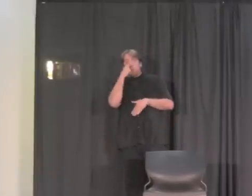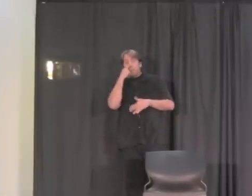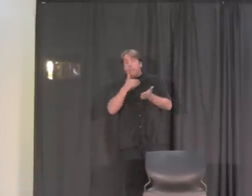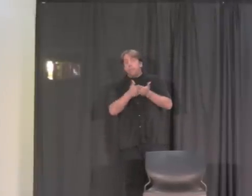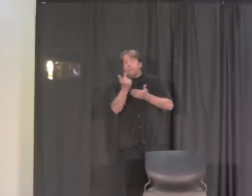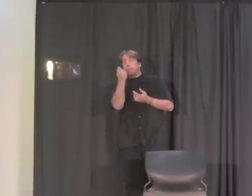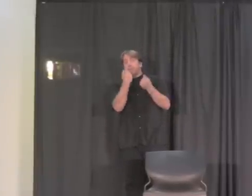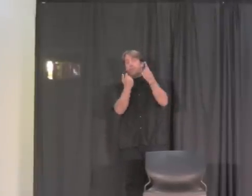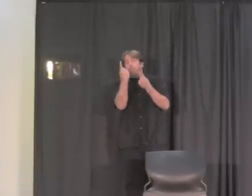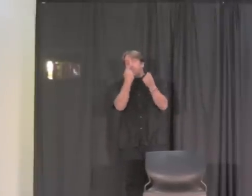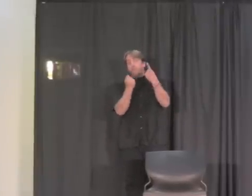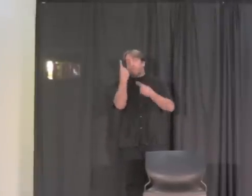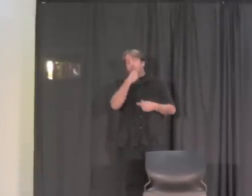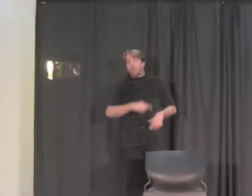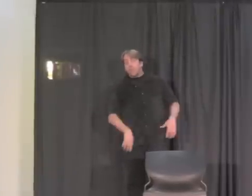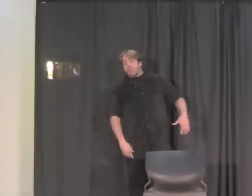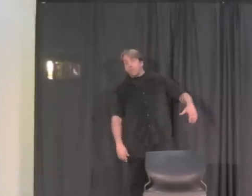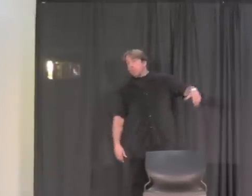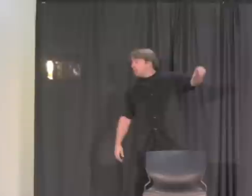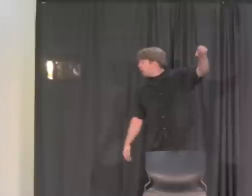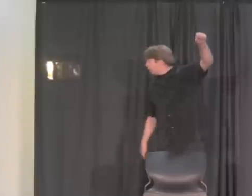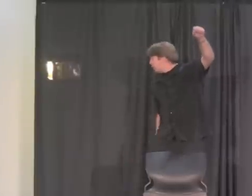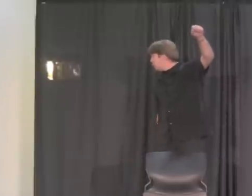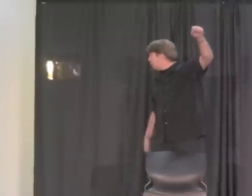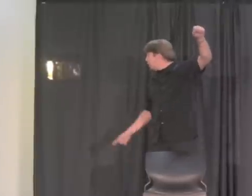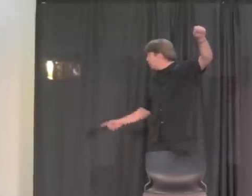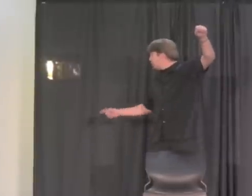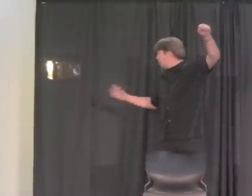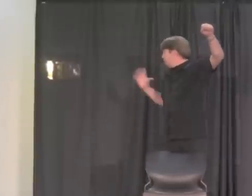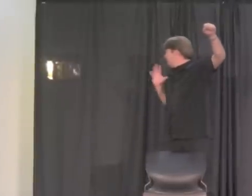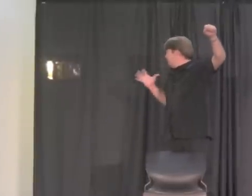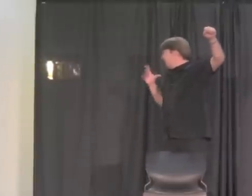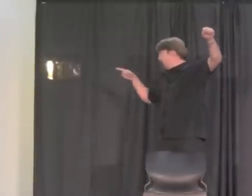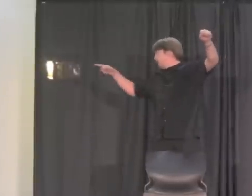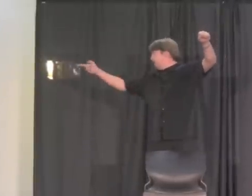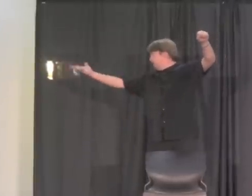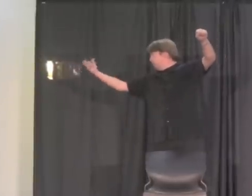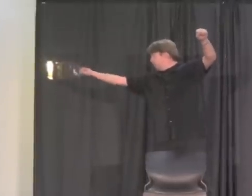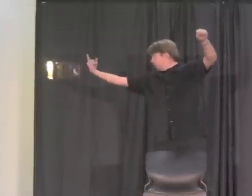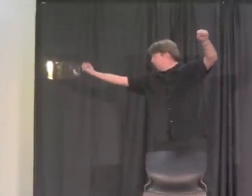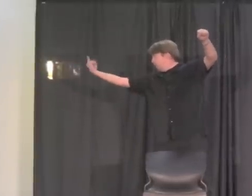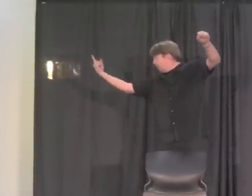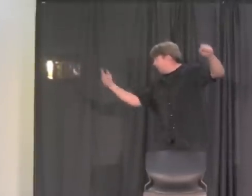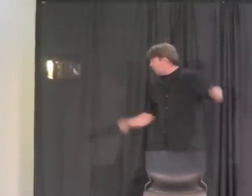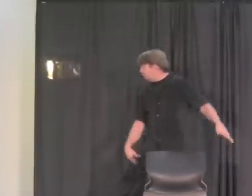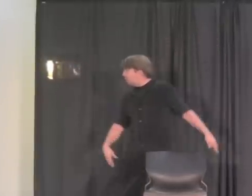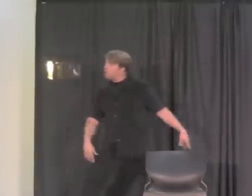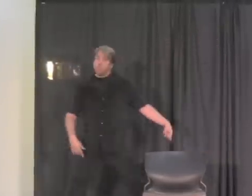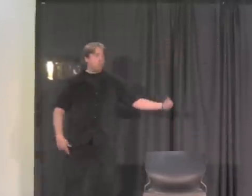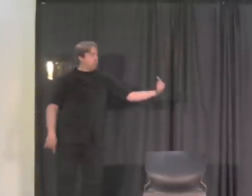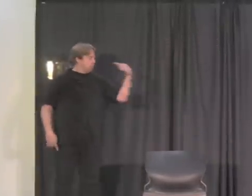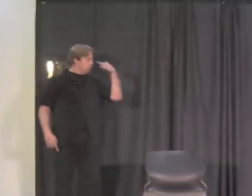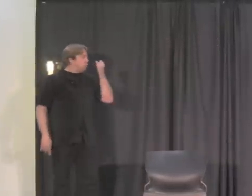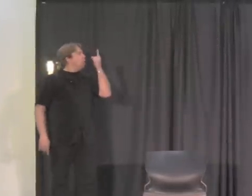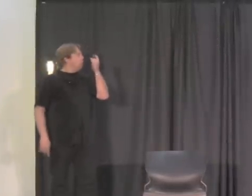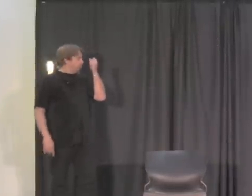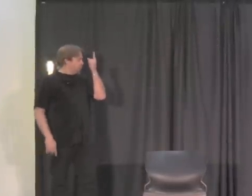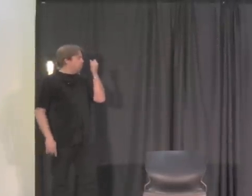At the movie theater, can we get some popcorn? Yes, would he like some popcorn? And my friend would see